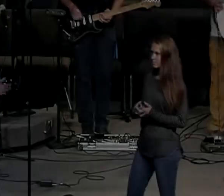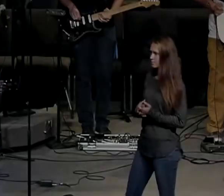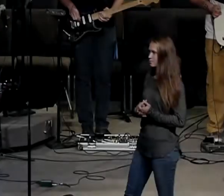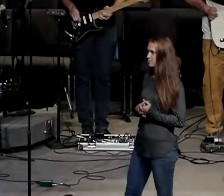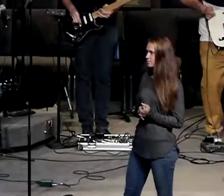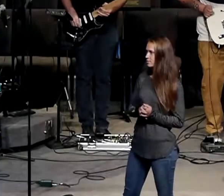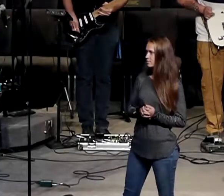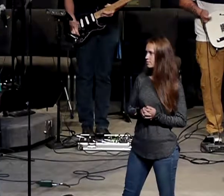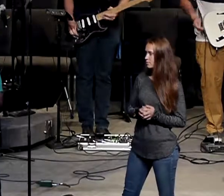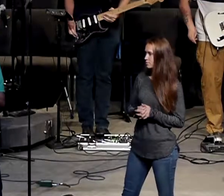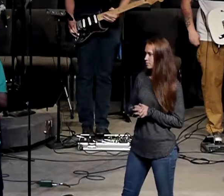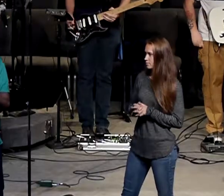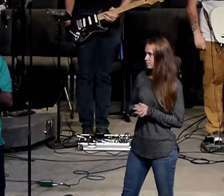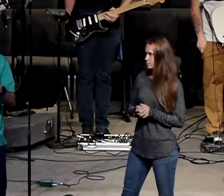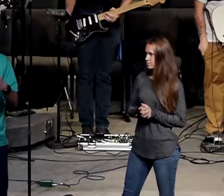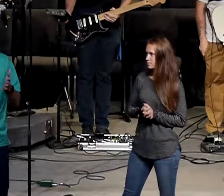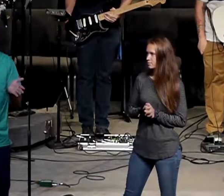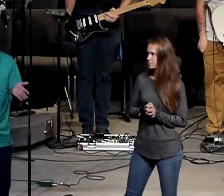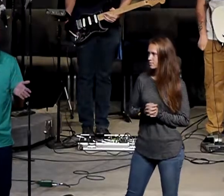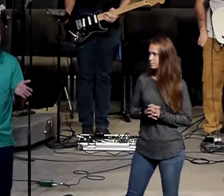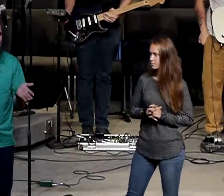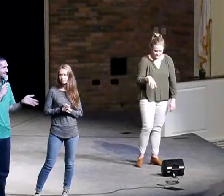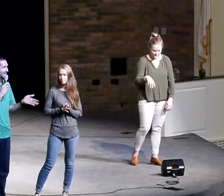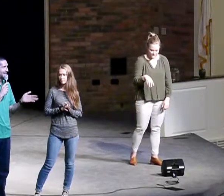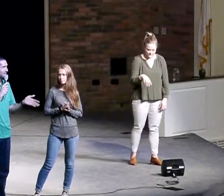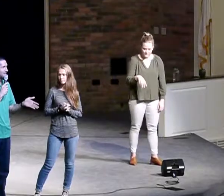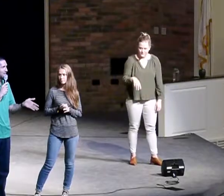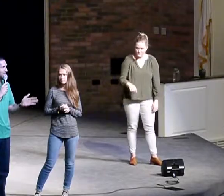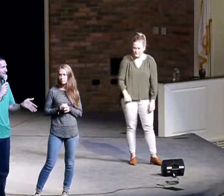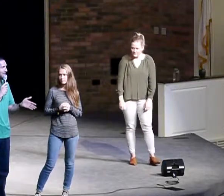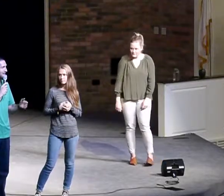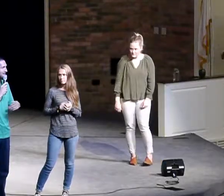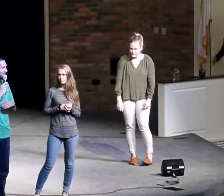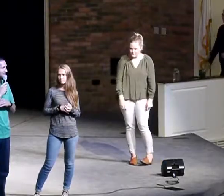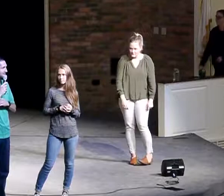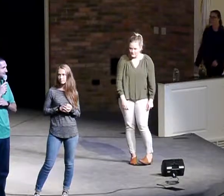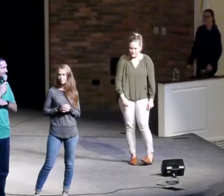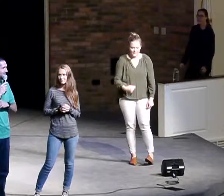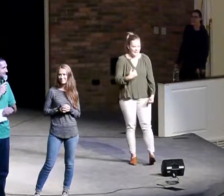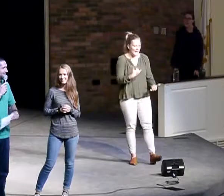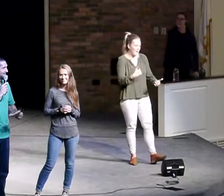So if he is a part of me, am I a part of him? I'm a little bit frightened.